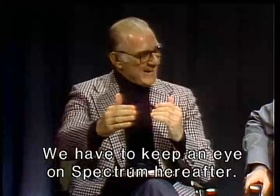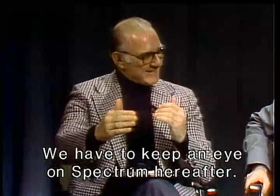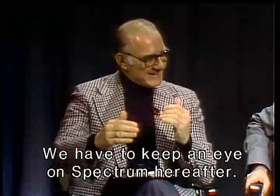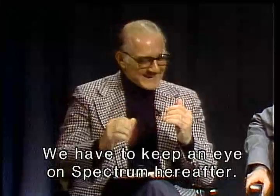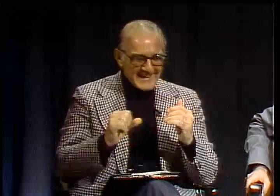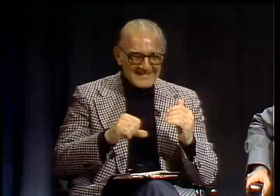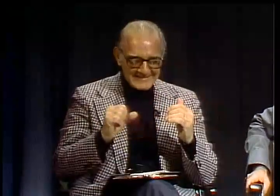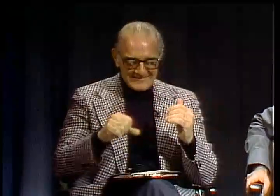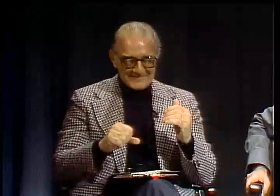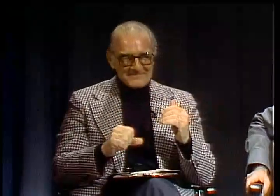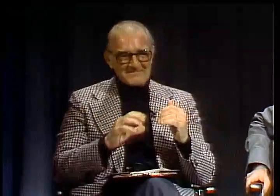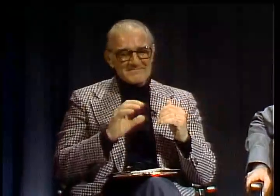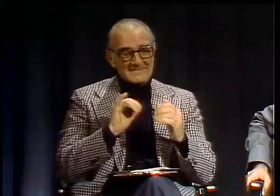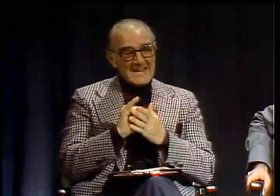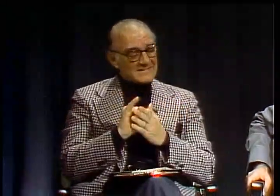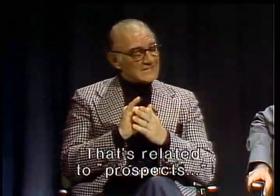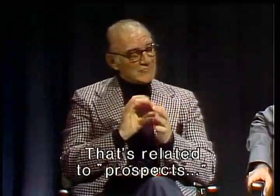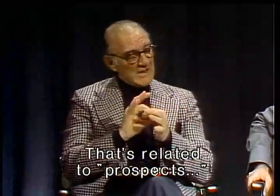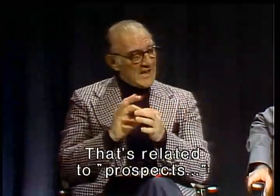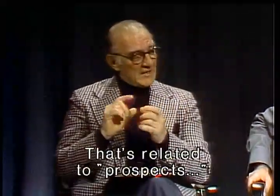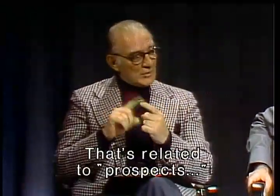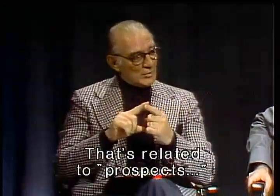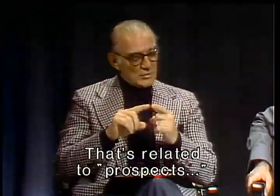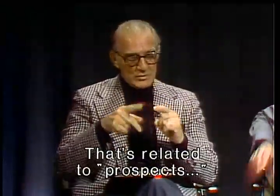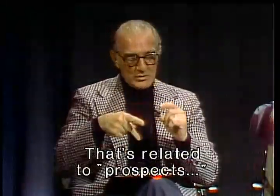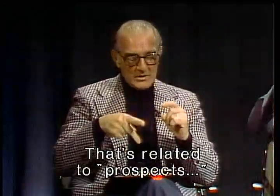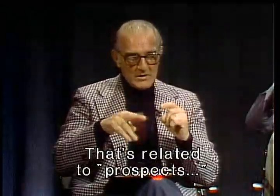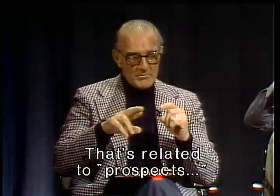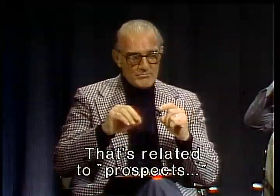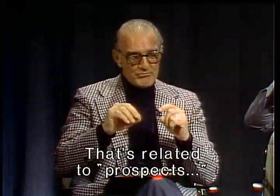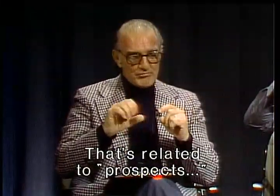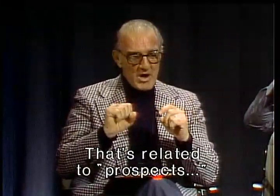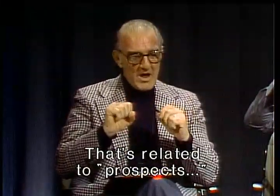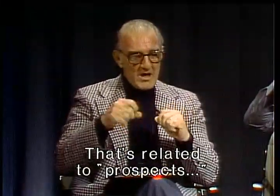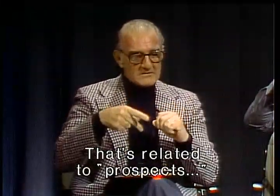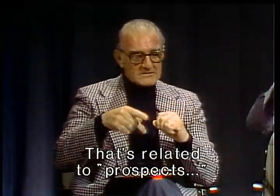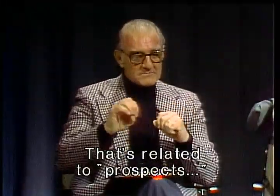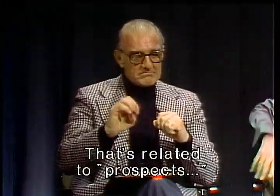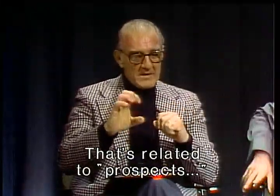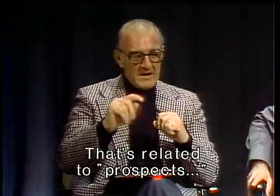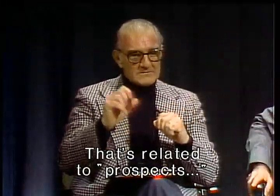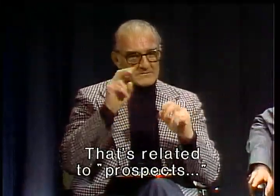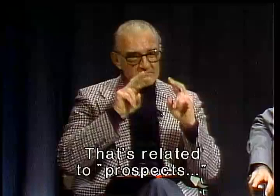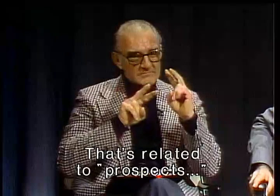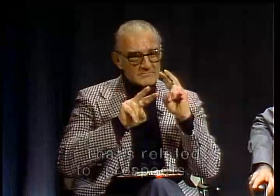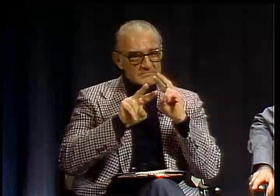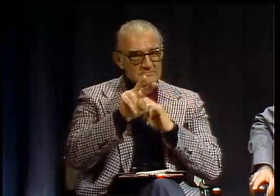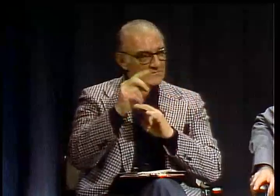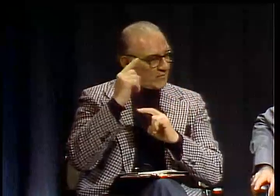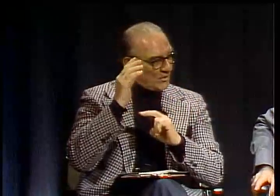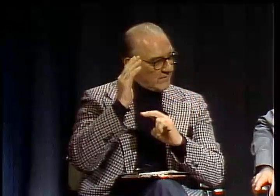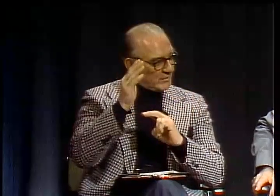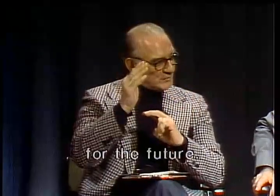hereafter. Yes. That's related to prospects for the future.